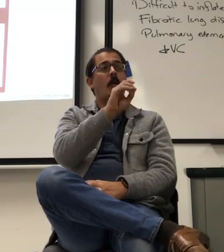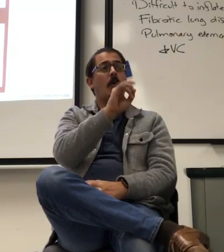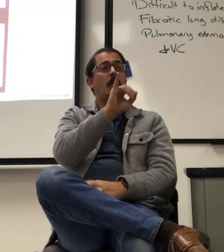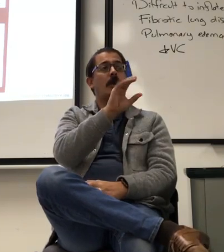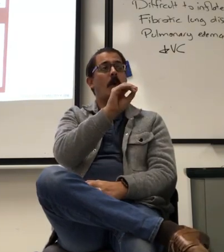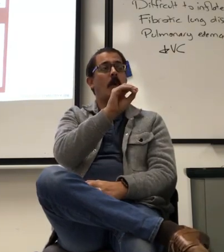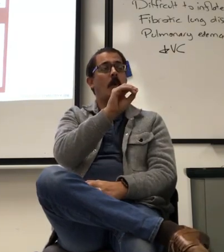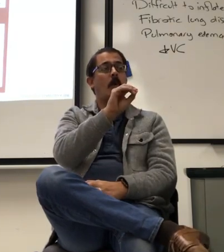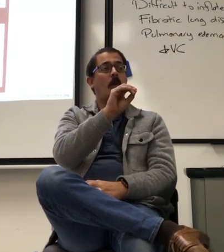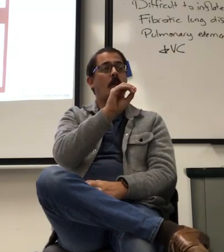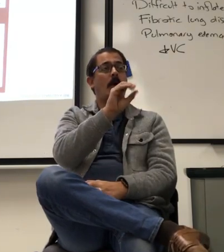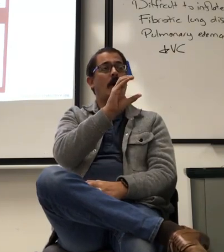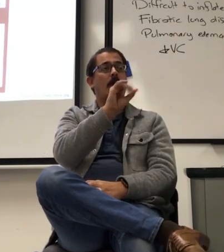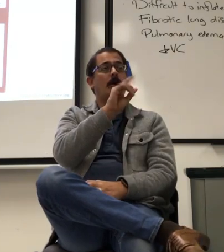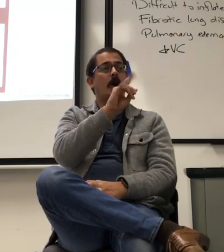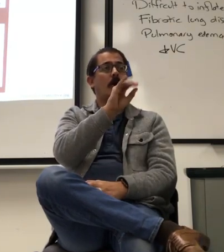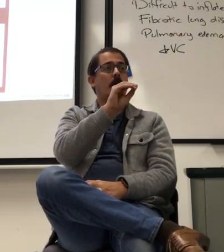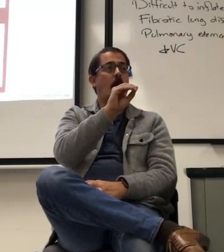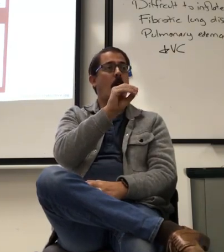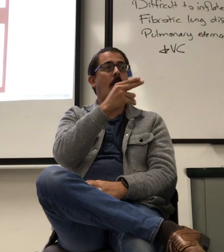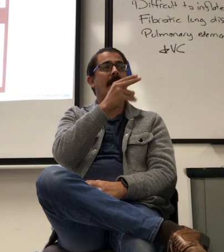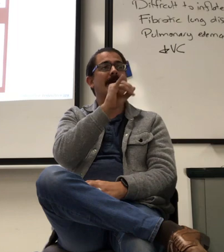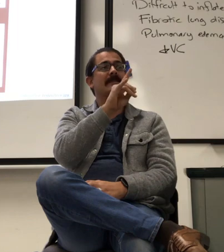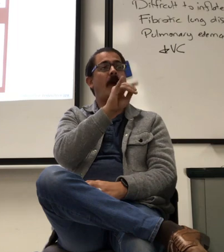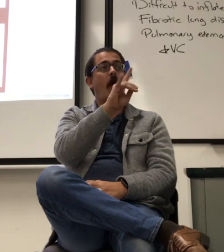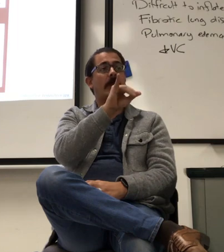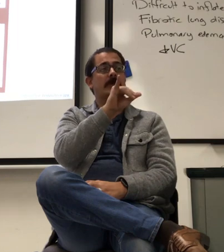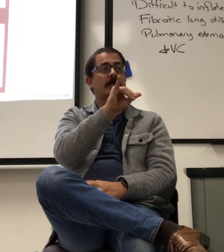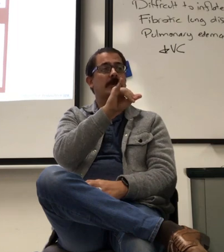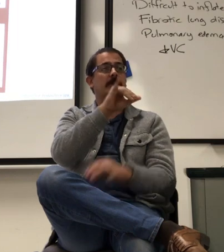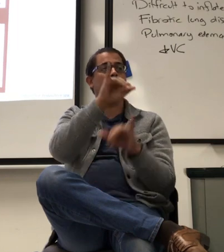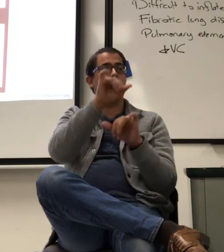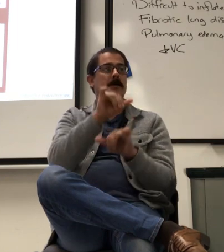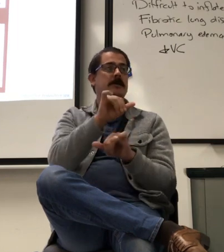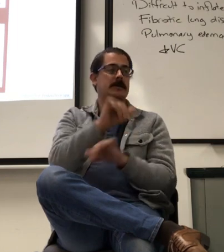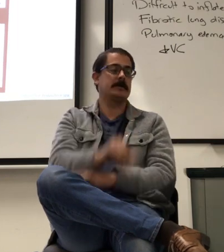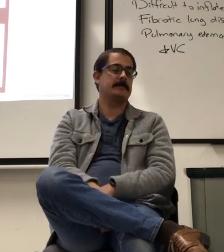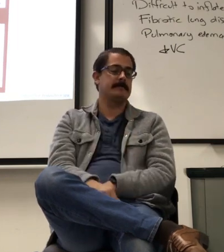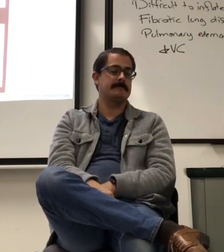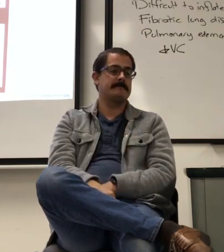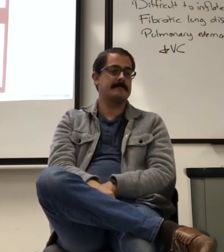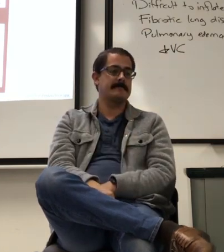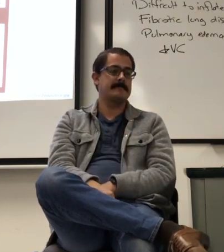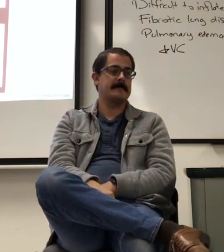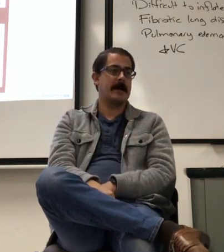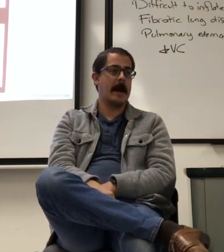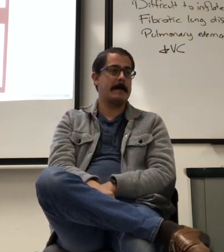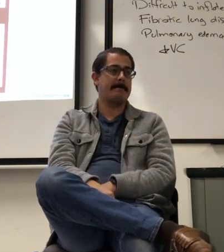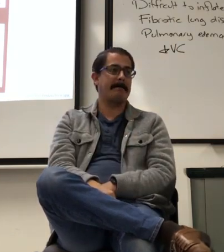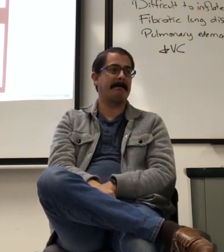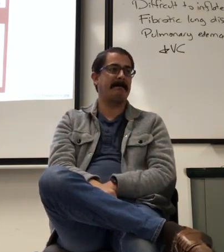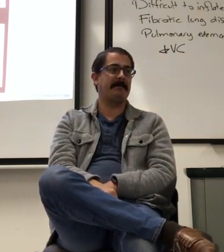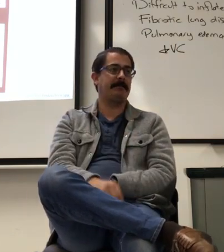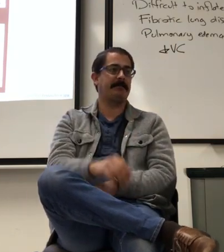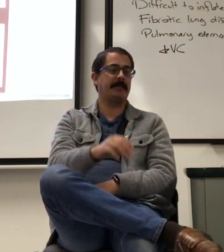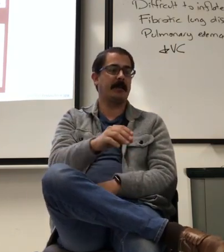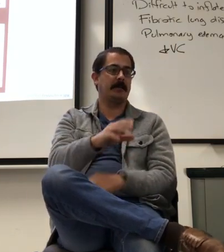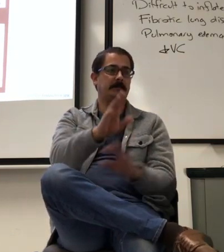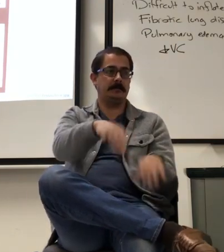a cardio histology quiz, cardiorespiratory histology quiz. So I got some slides and I posted